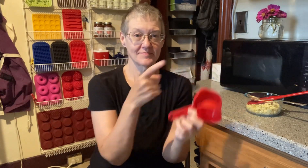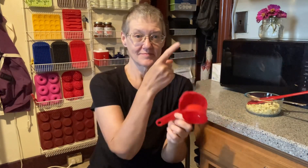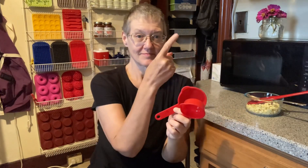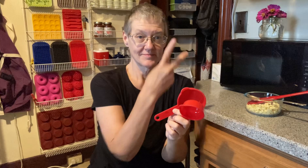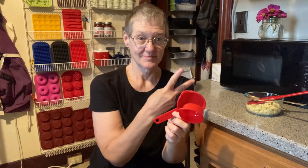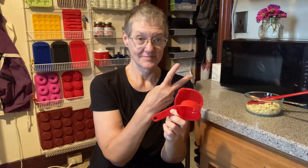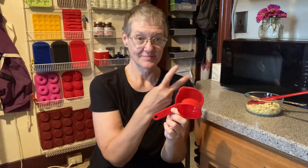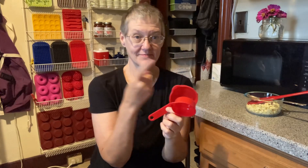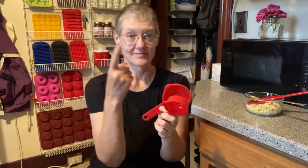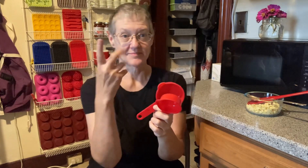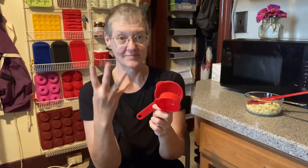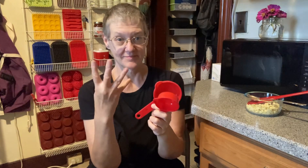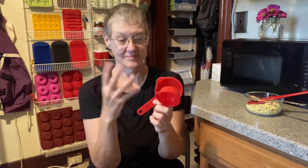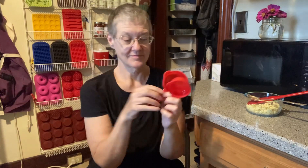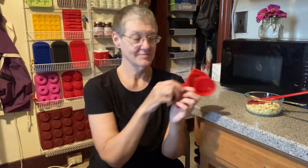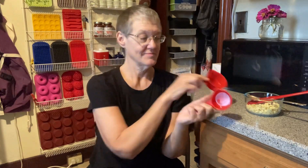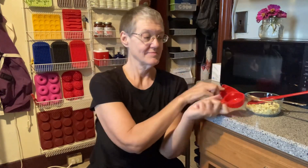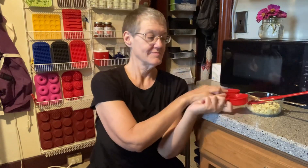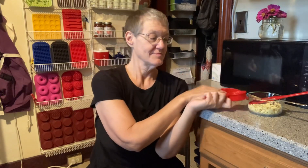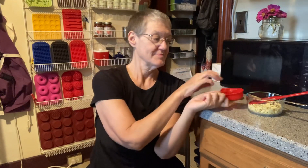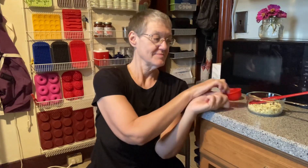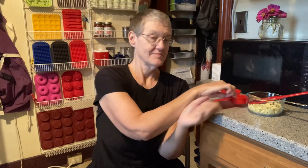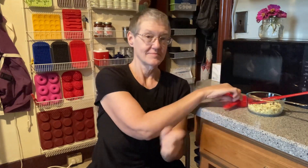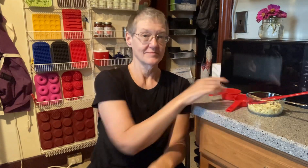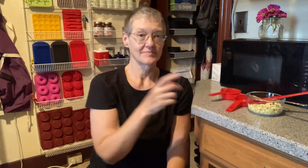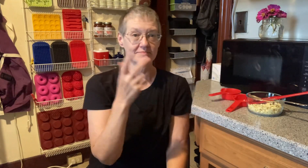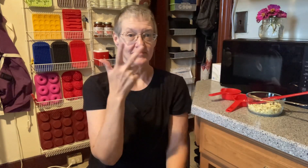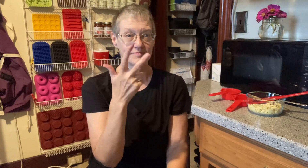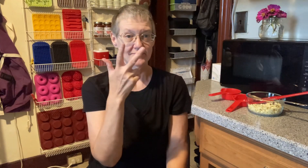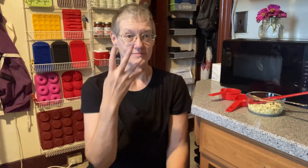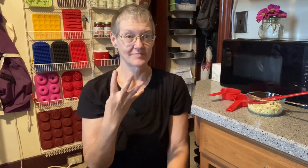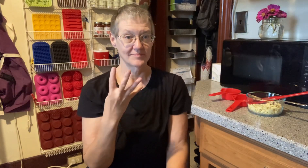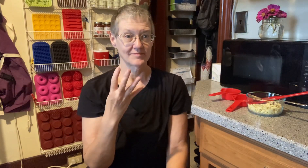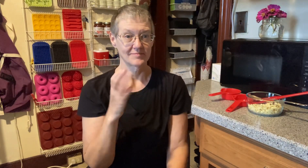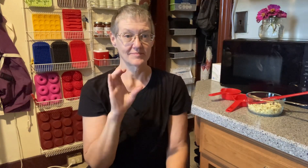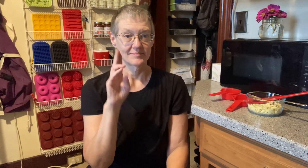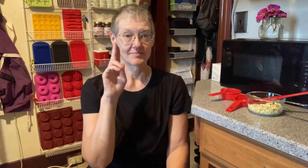I've used a half a cup and a fourth a cup for 3/4 a cup.